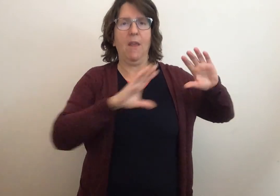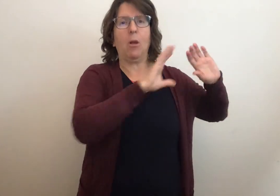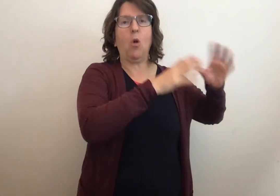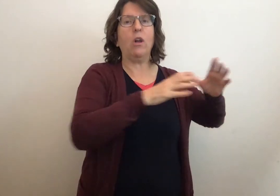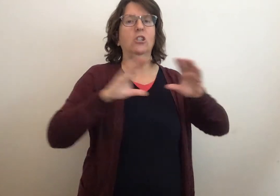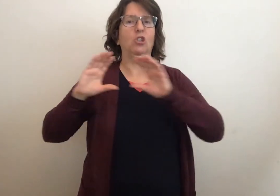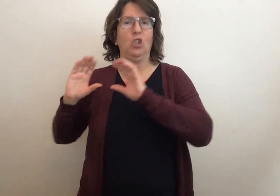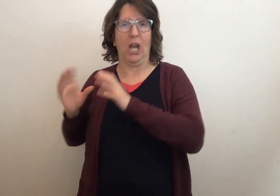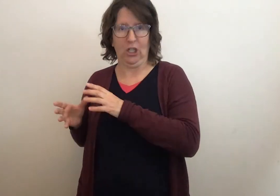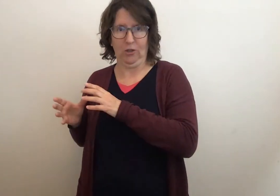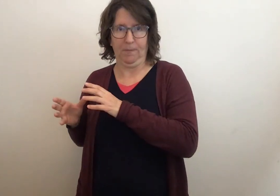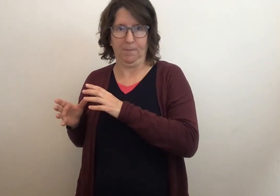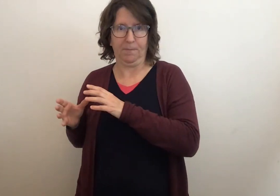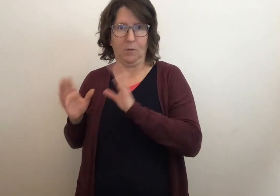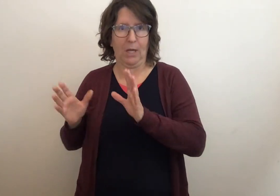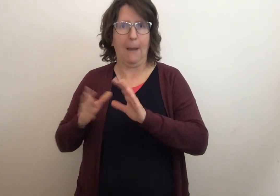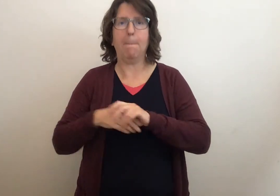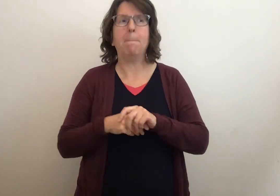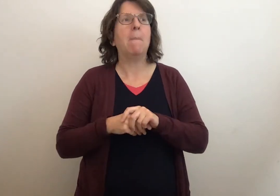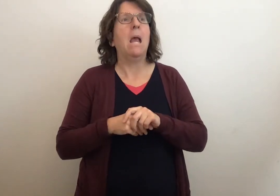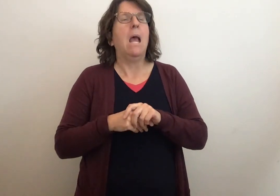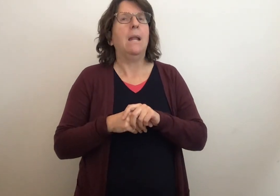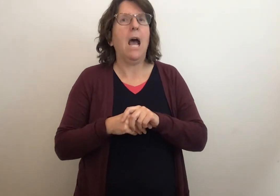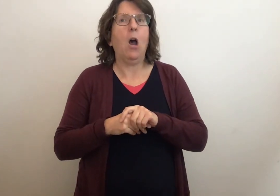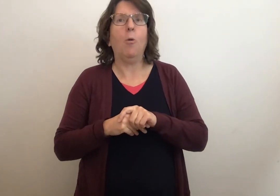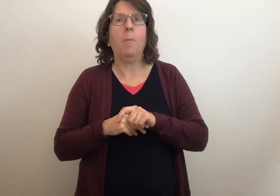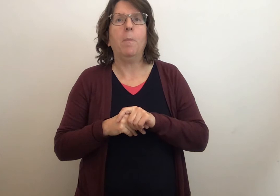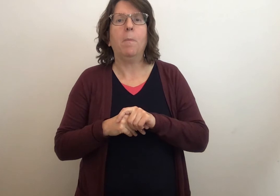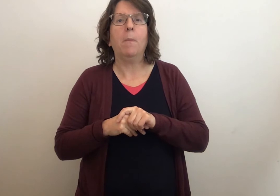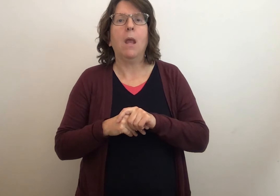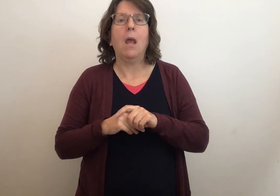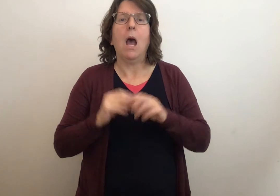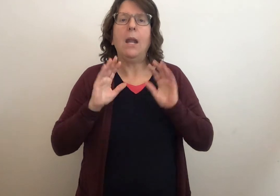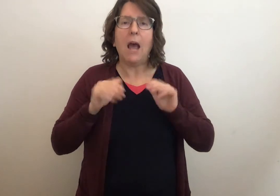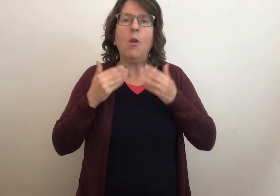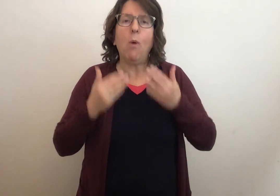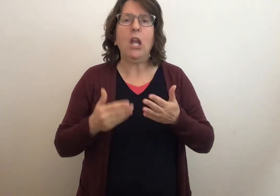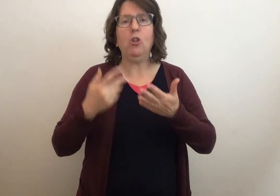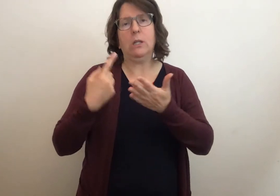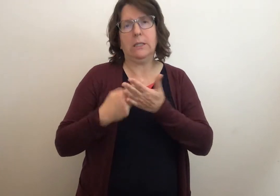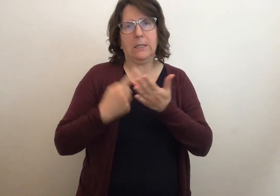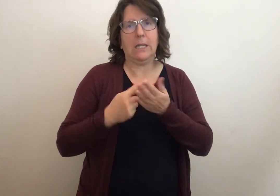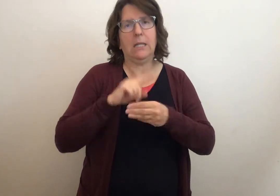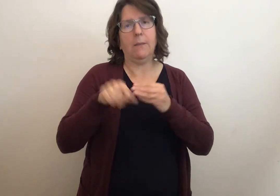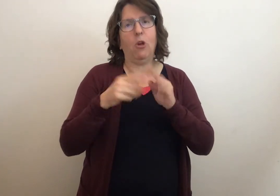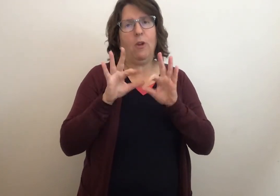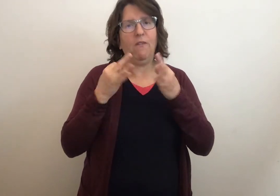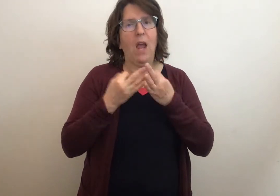them according to gender. Okay? Now, another way you can discuss about your